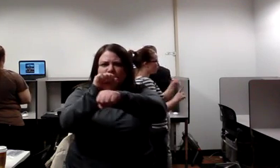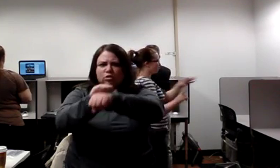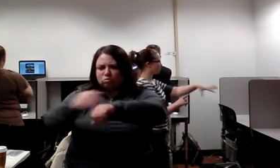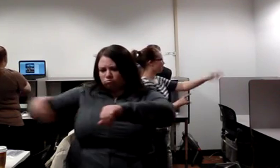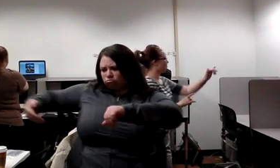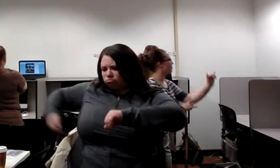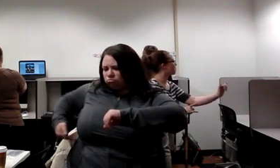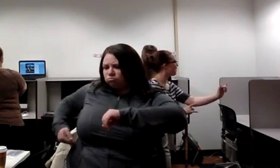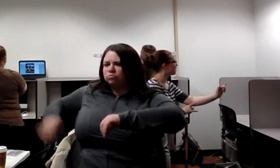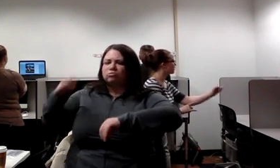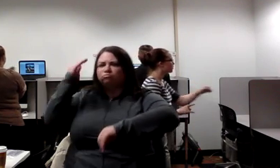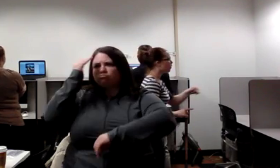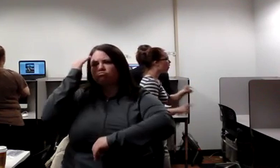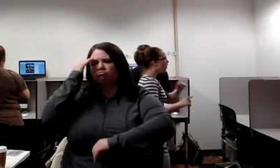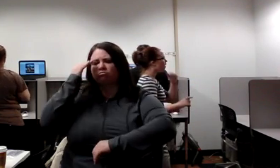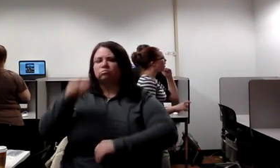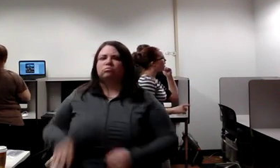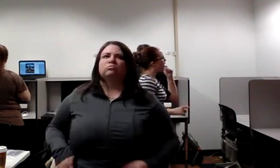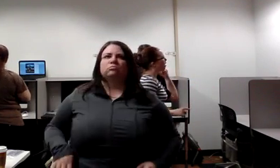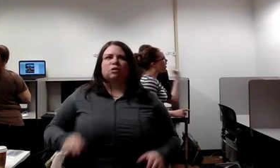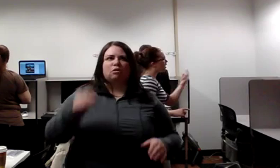keep looking. Don't settle.